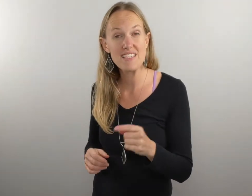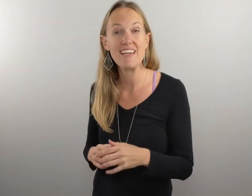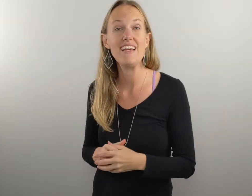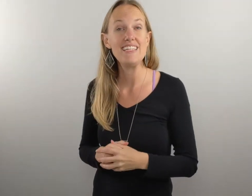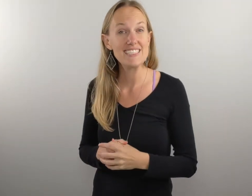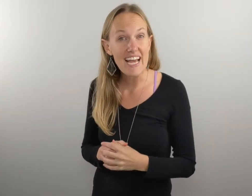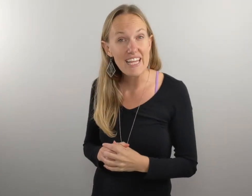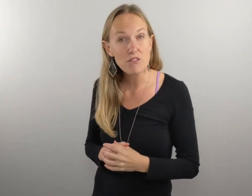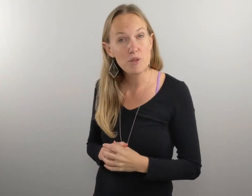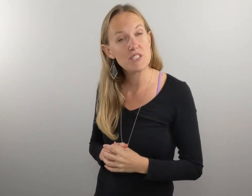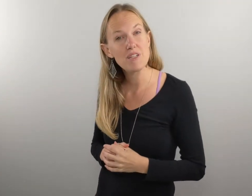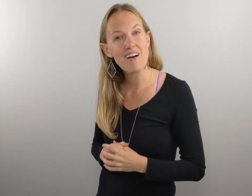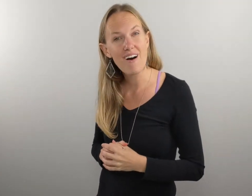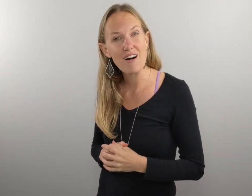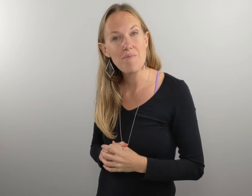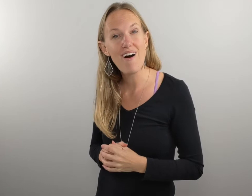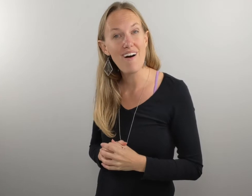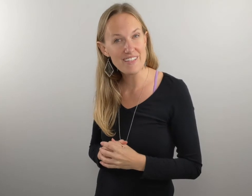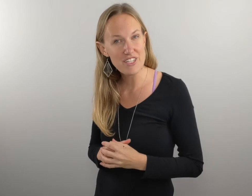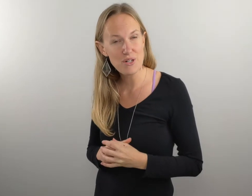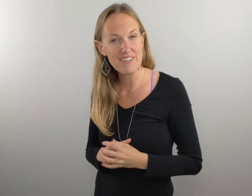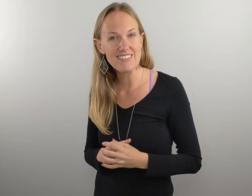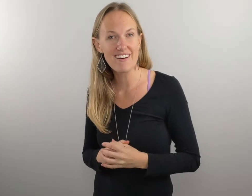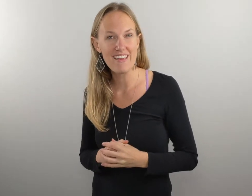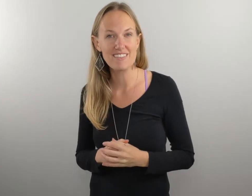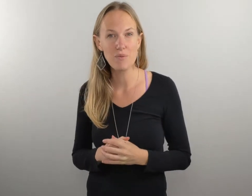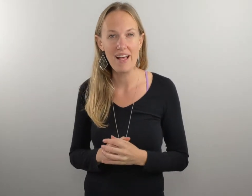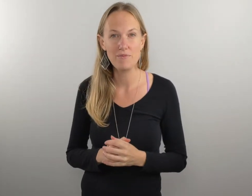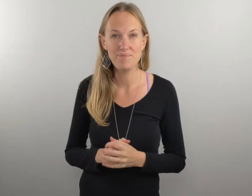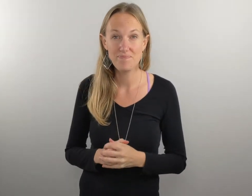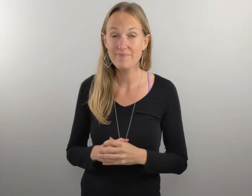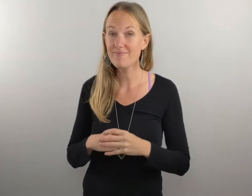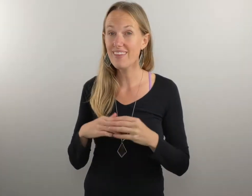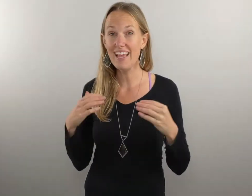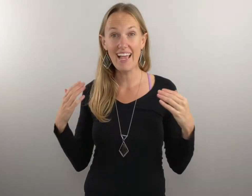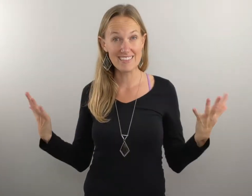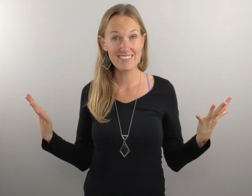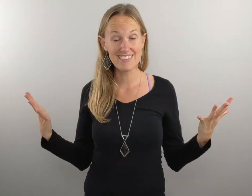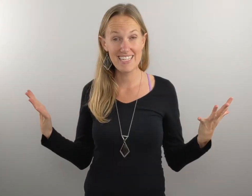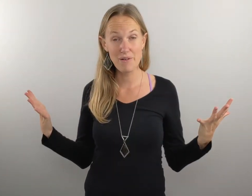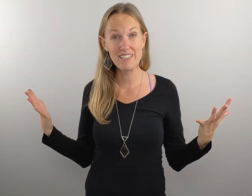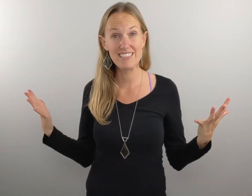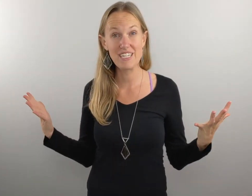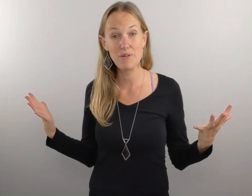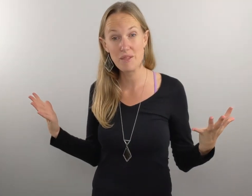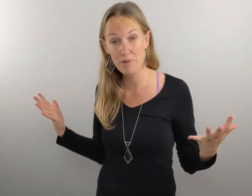website, signlanguageworship.com. All the tutorials are there as well. Okay, so today we're going to start with the